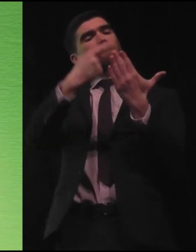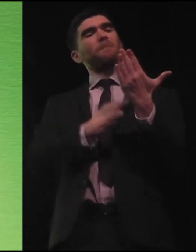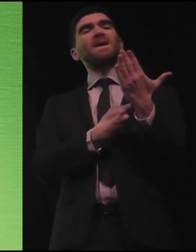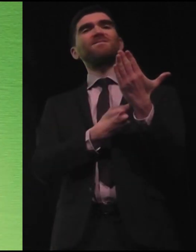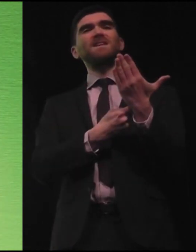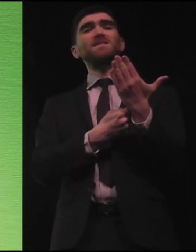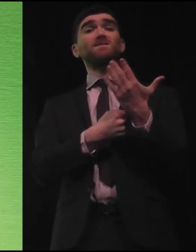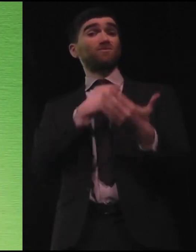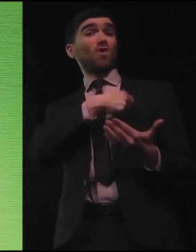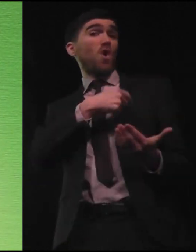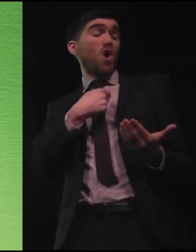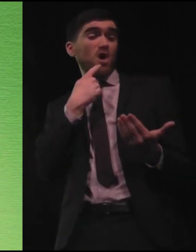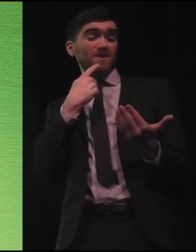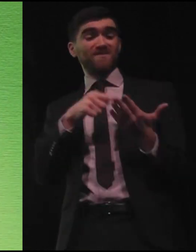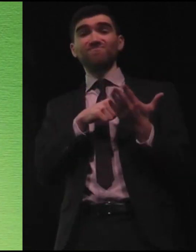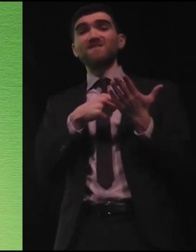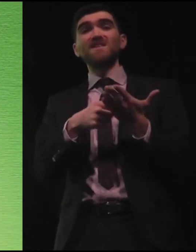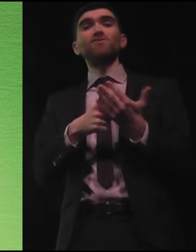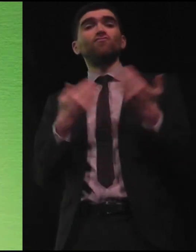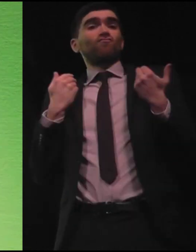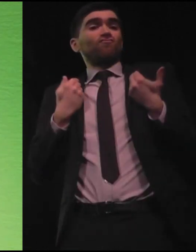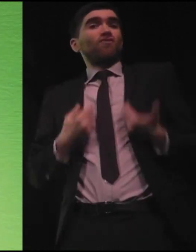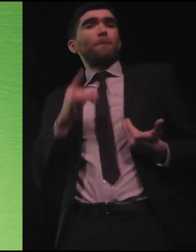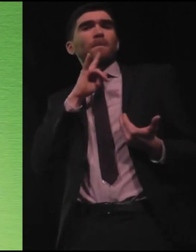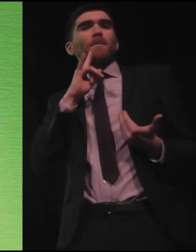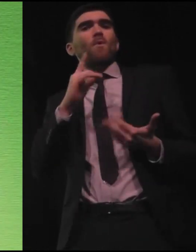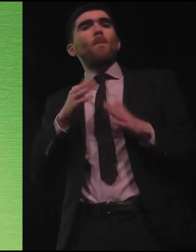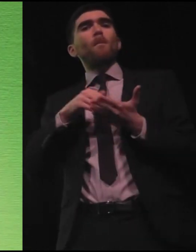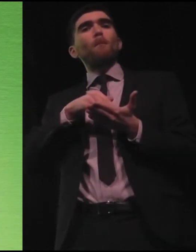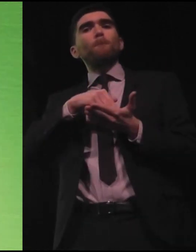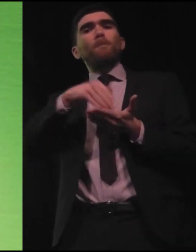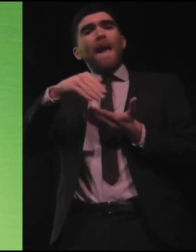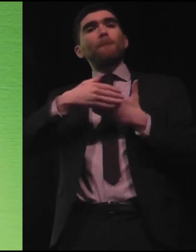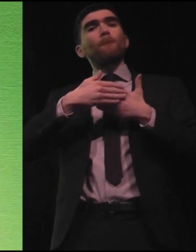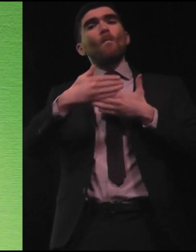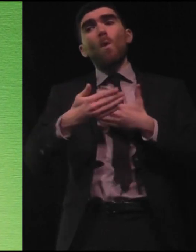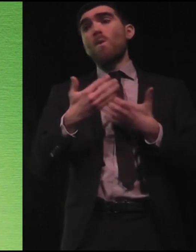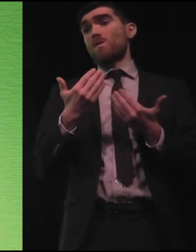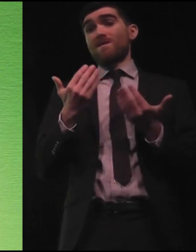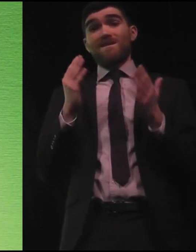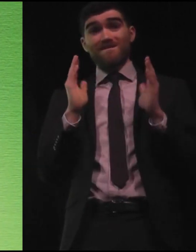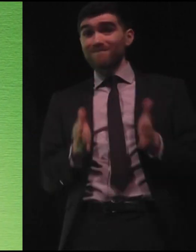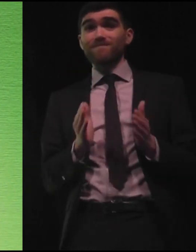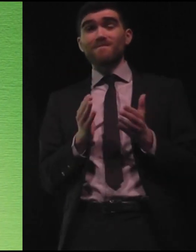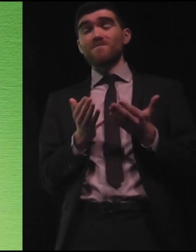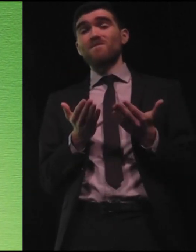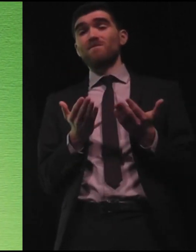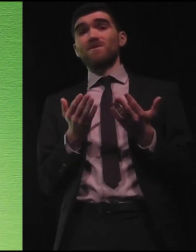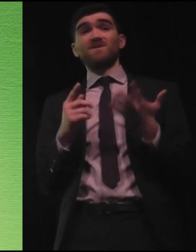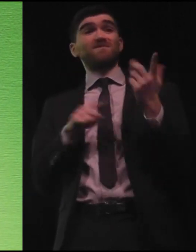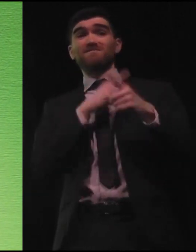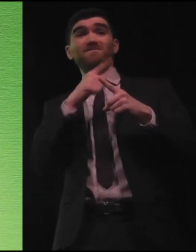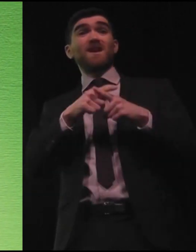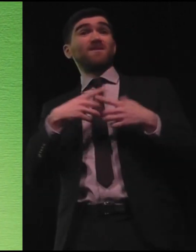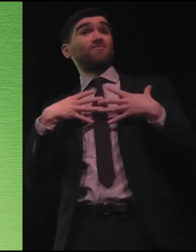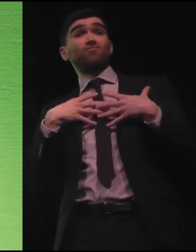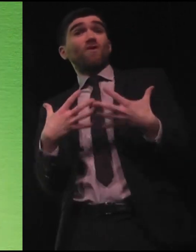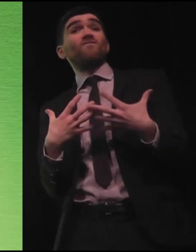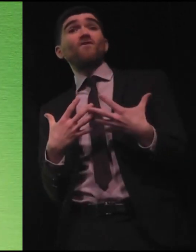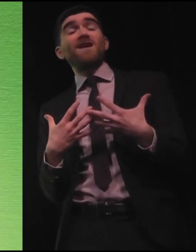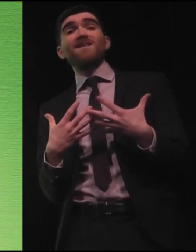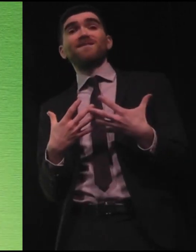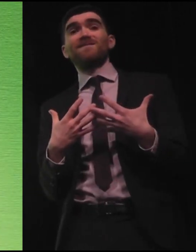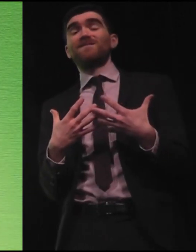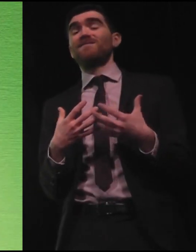afraid of speaking about taxation. We are committed to our higher tax rate, a higher rate of income tax, and we are